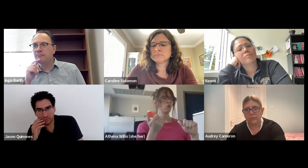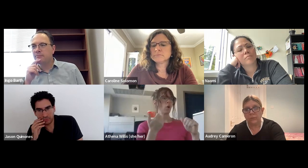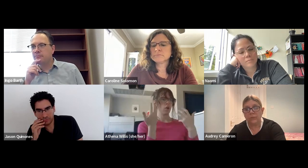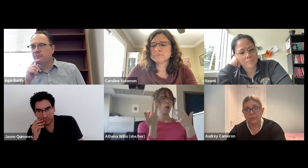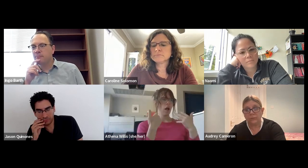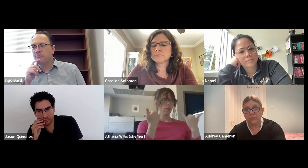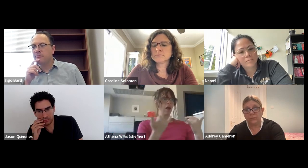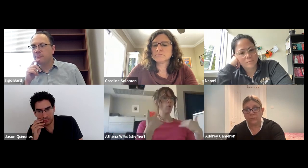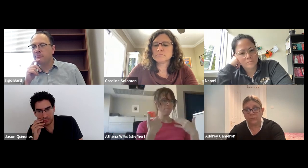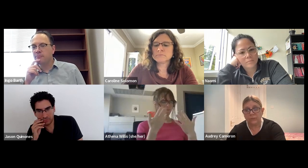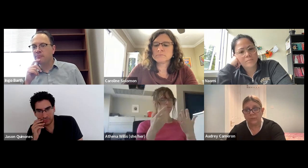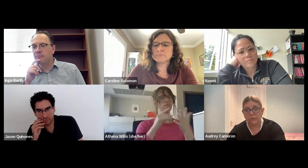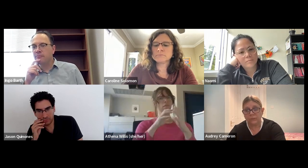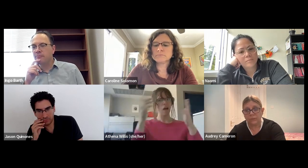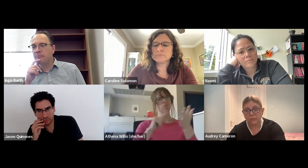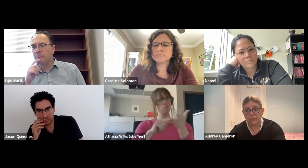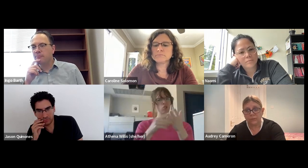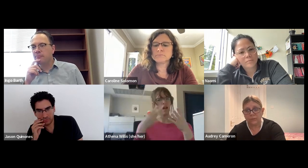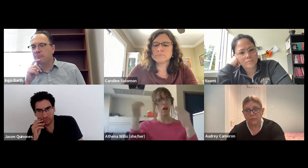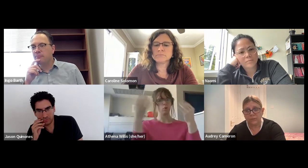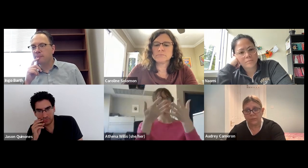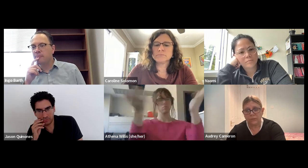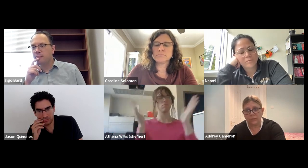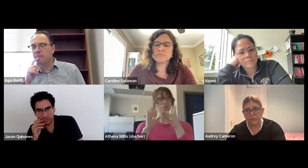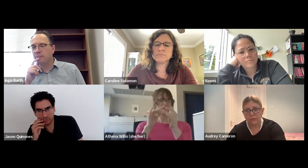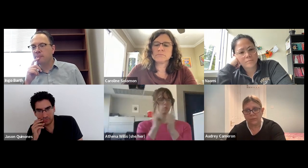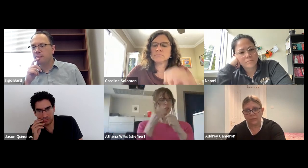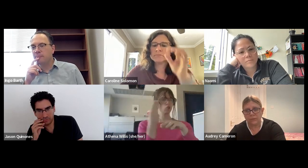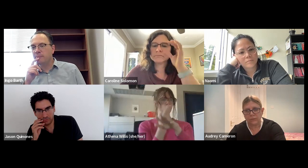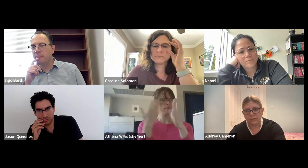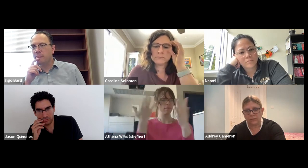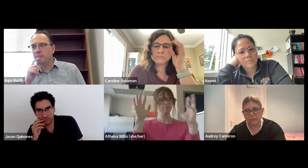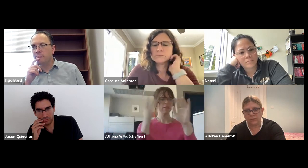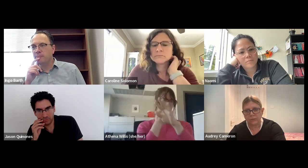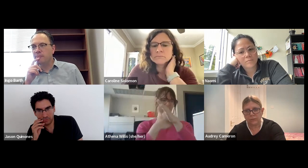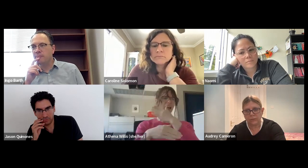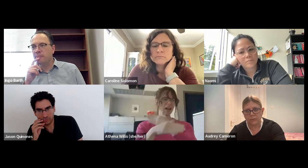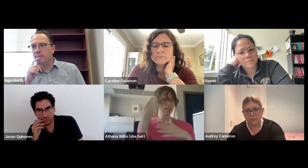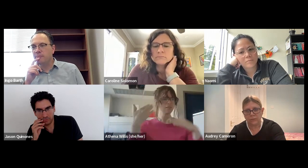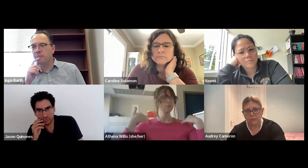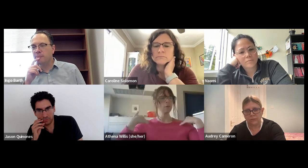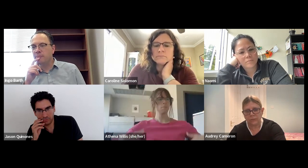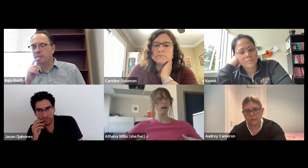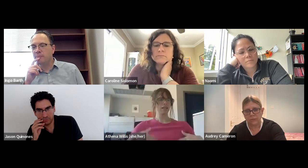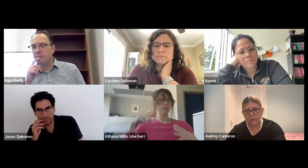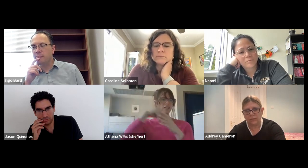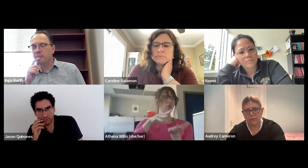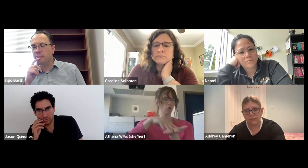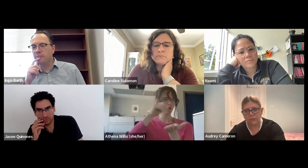through scientific terms. And so I think there's a lot of research that exists out there with the use of the hands and